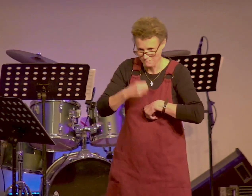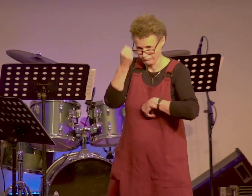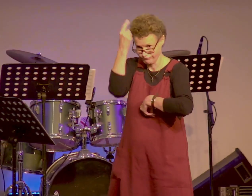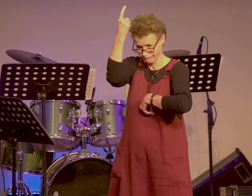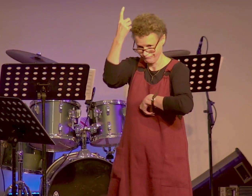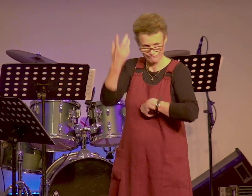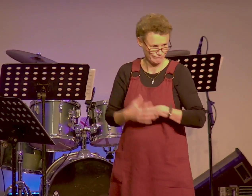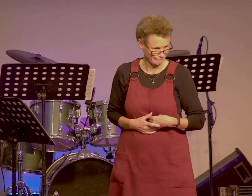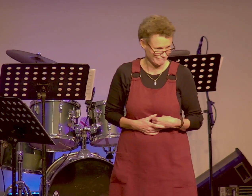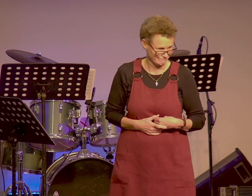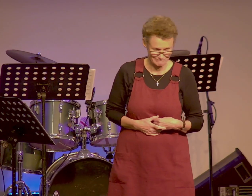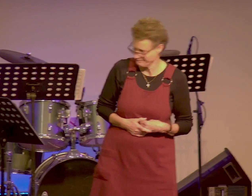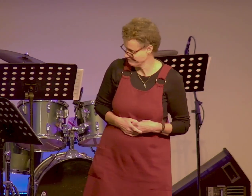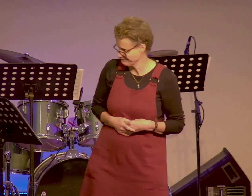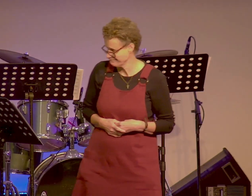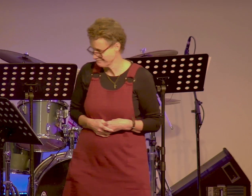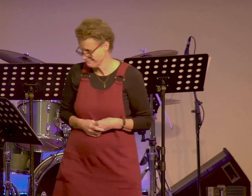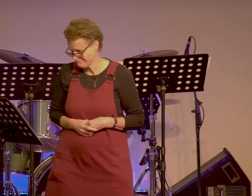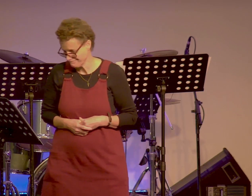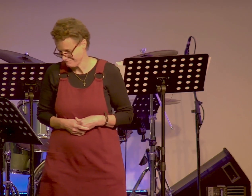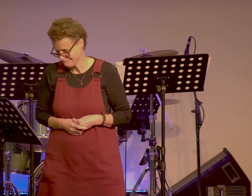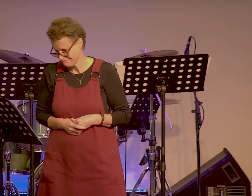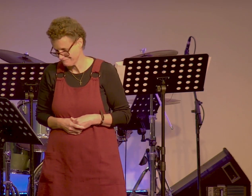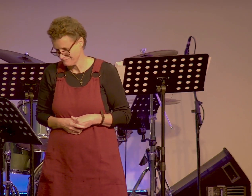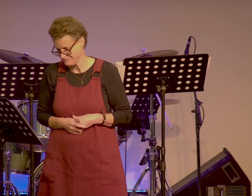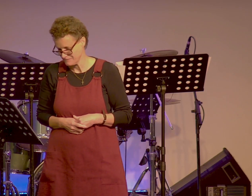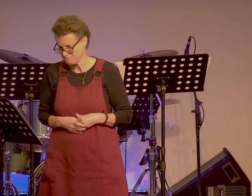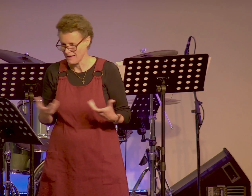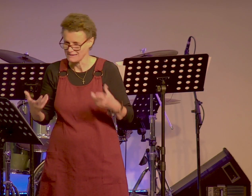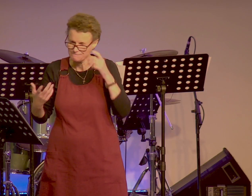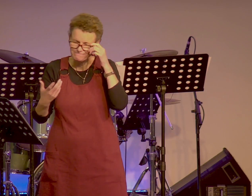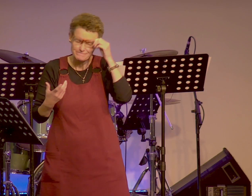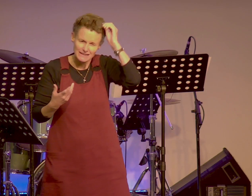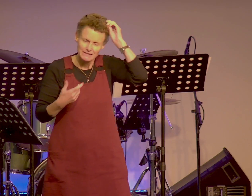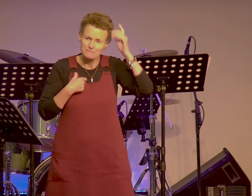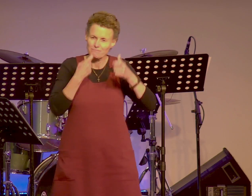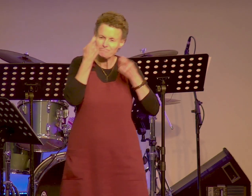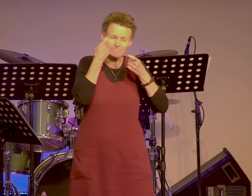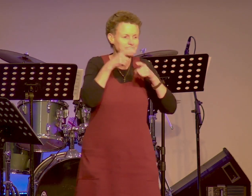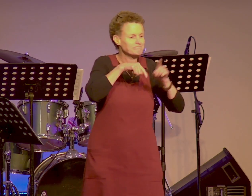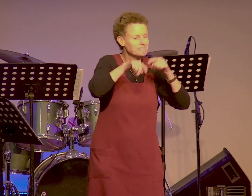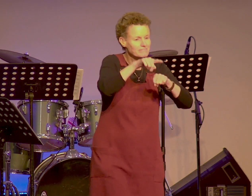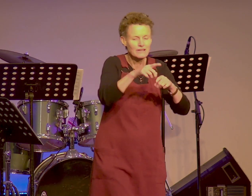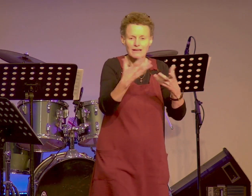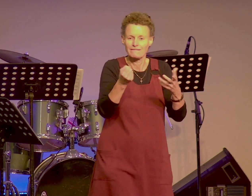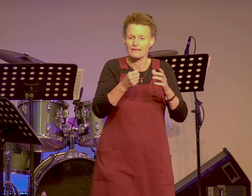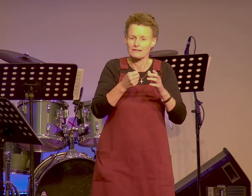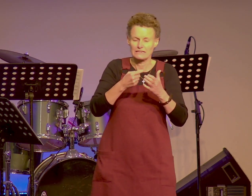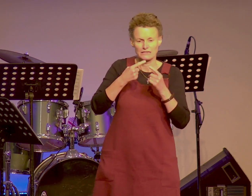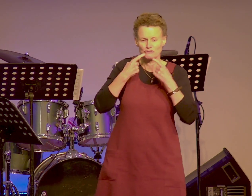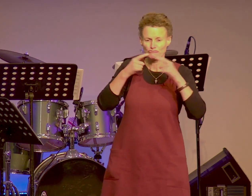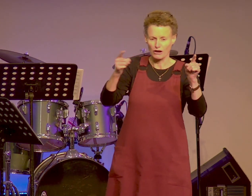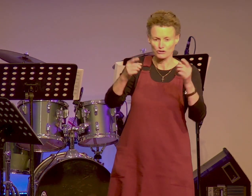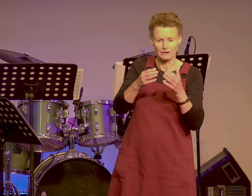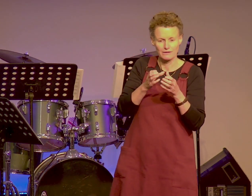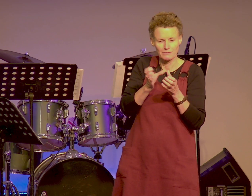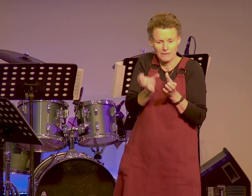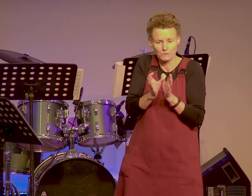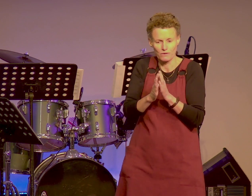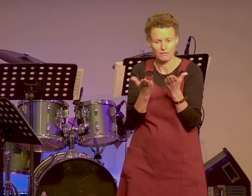sometimes to check that we've actually absorbed all that learning, that we've understood what we've learned.